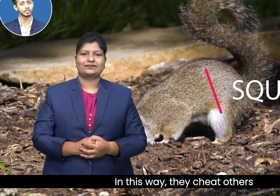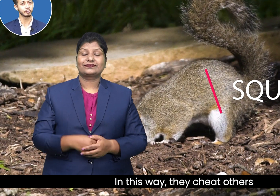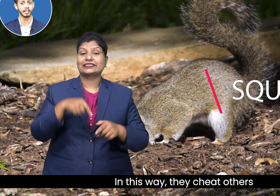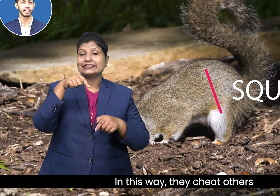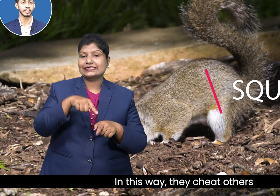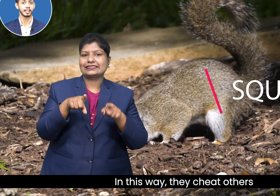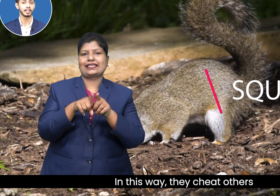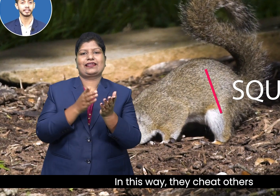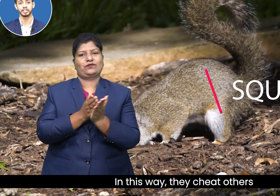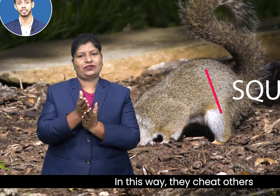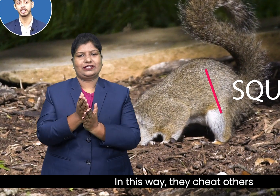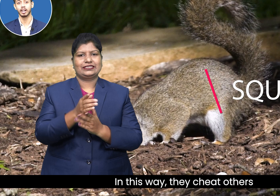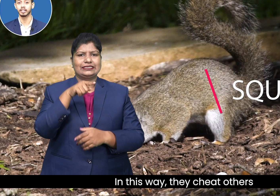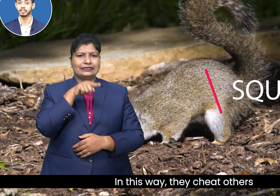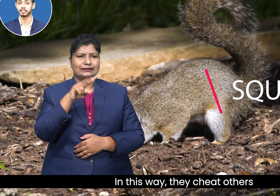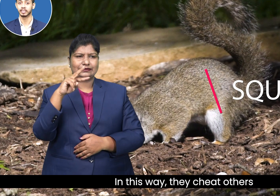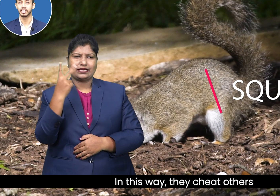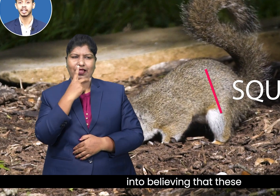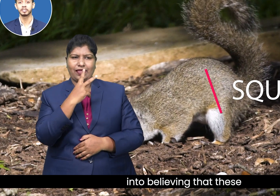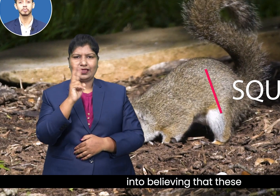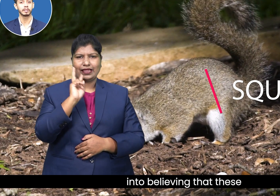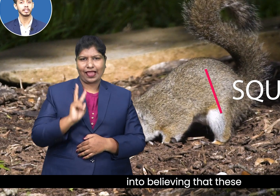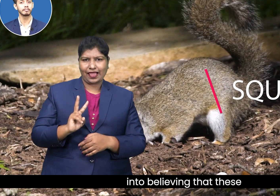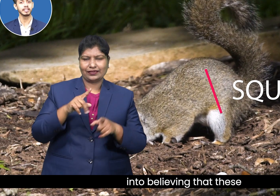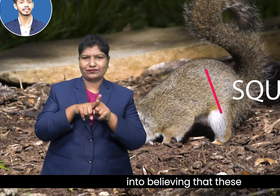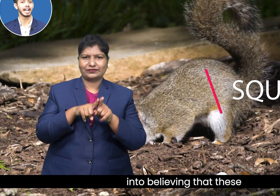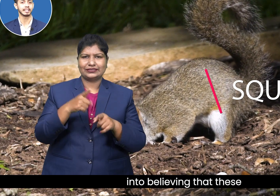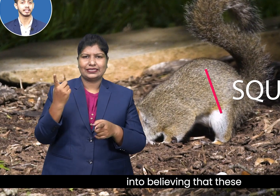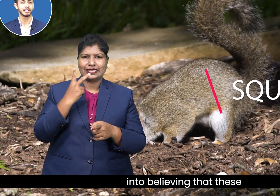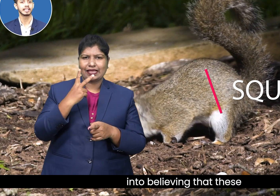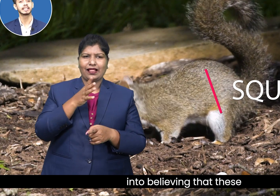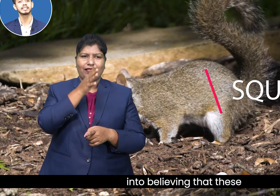In this way, they cheat others into